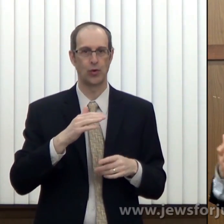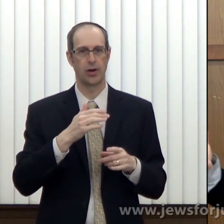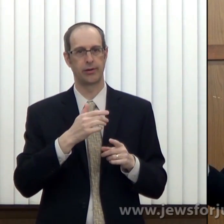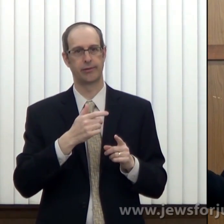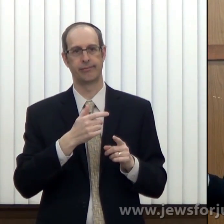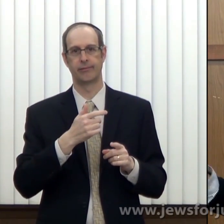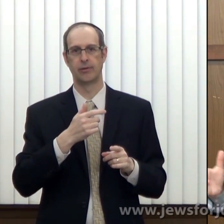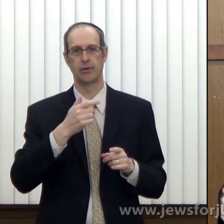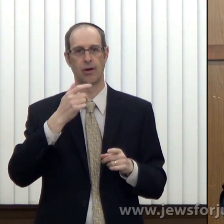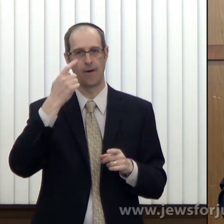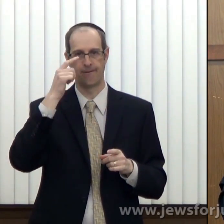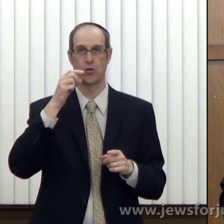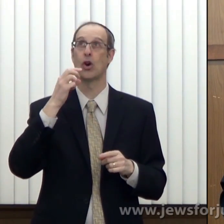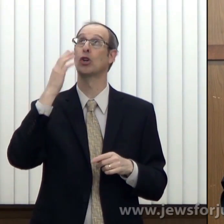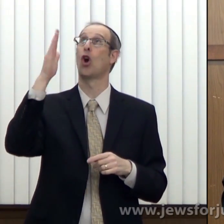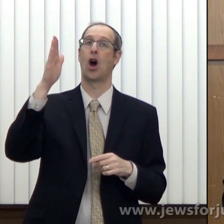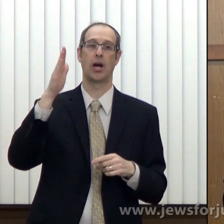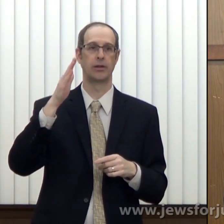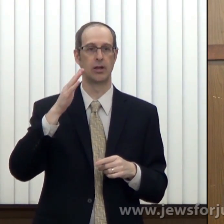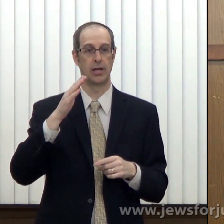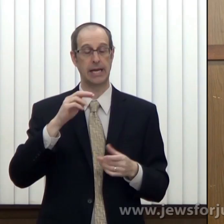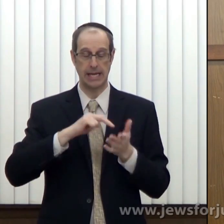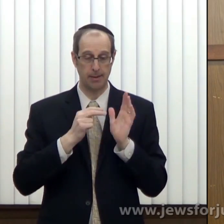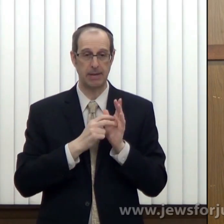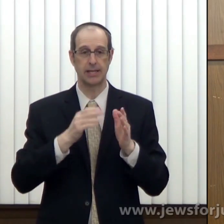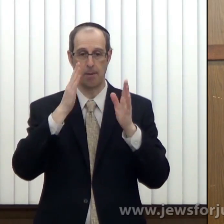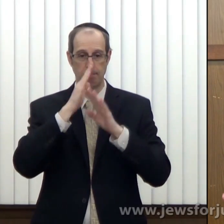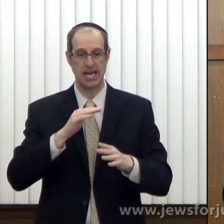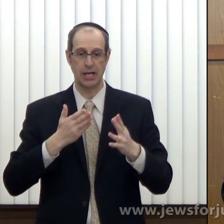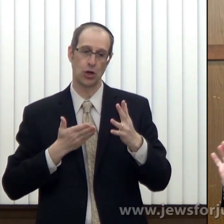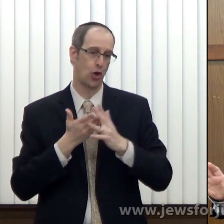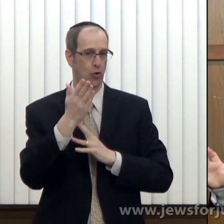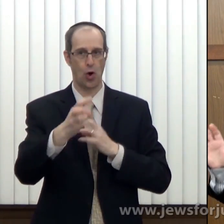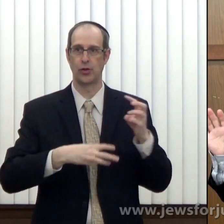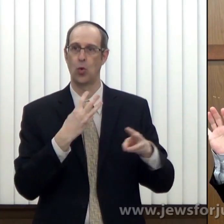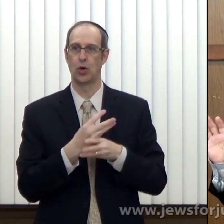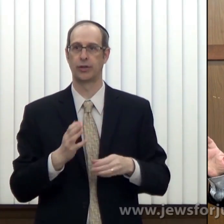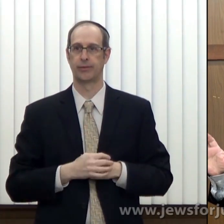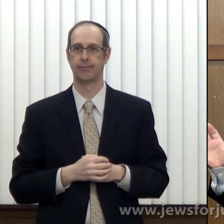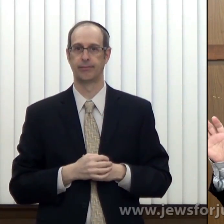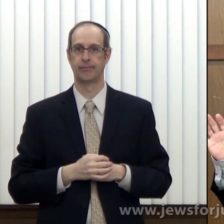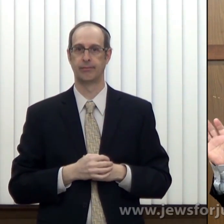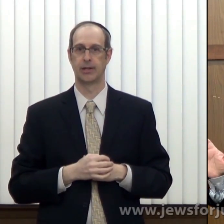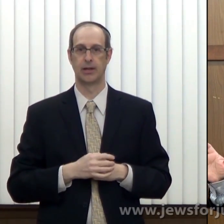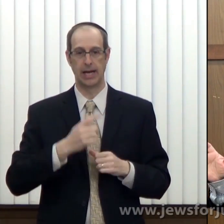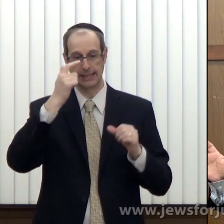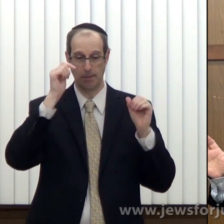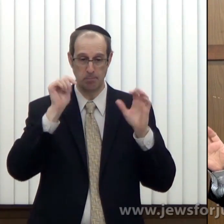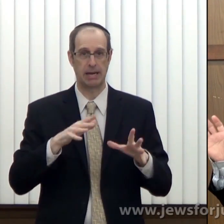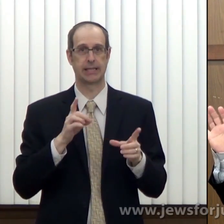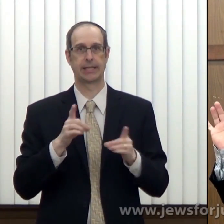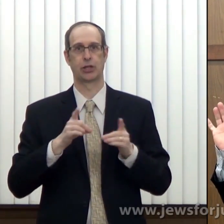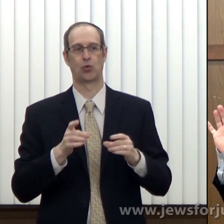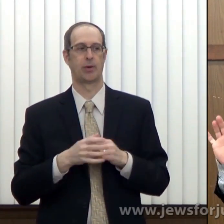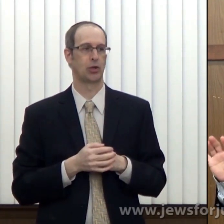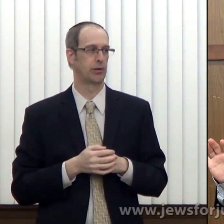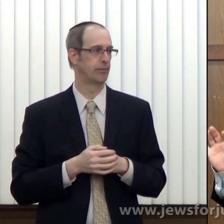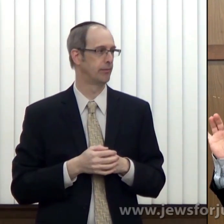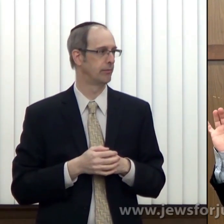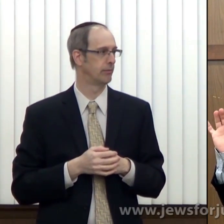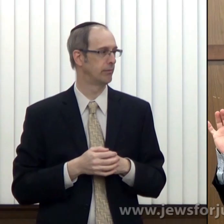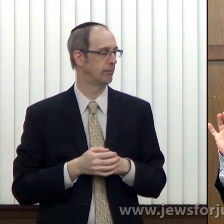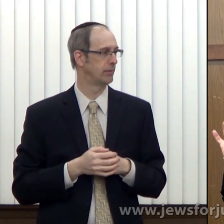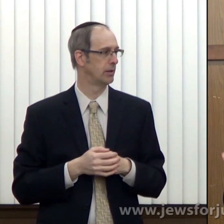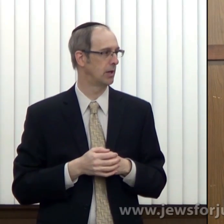will be peace throughout the entire world. It's an amazing, amazing description of a